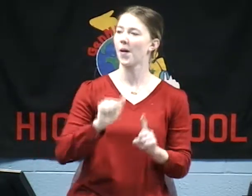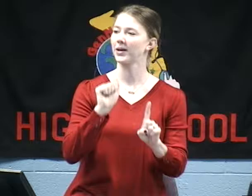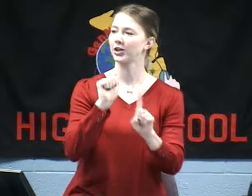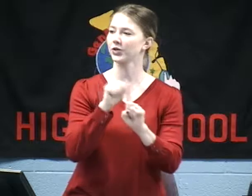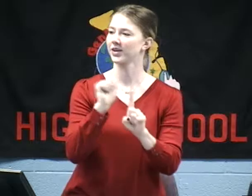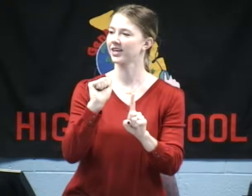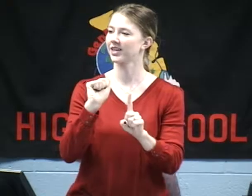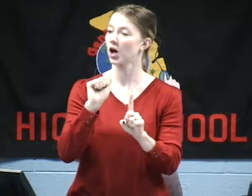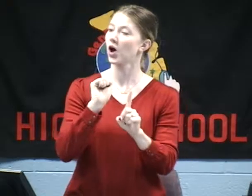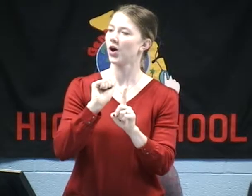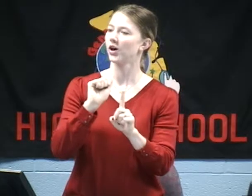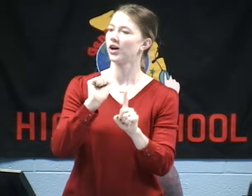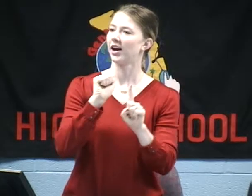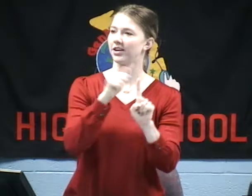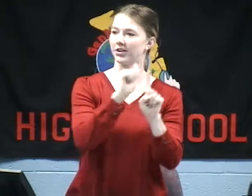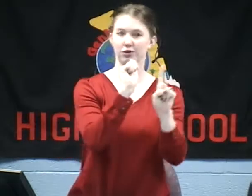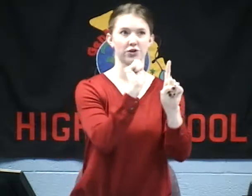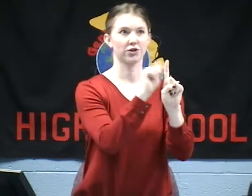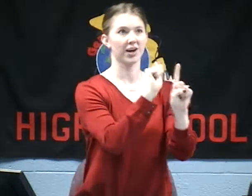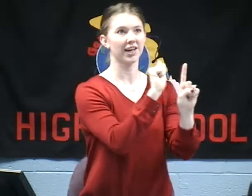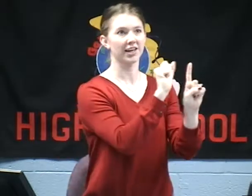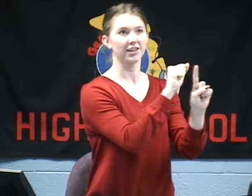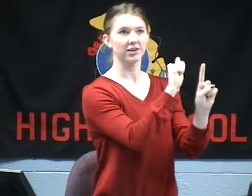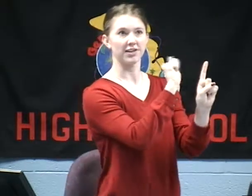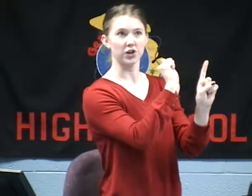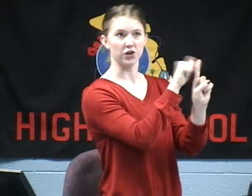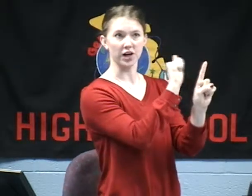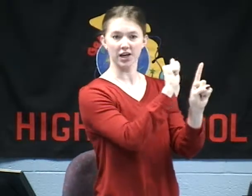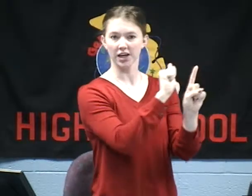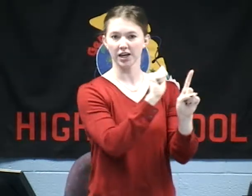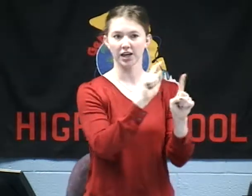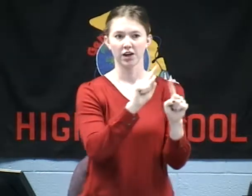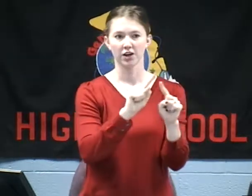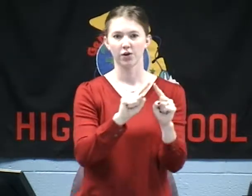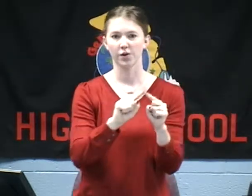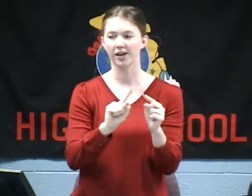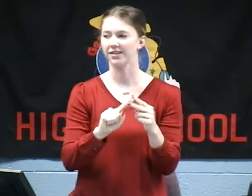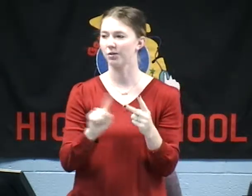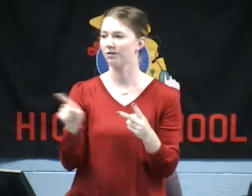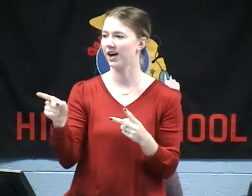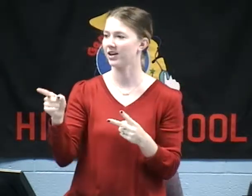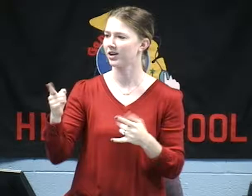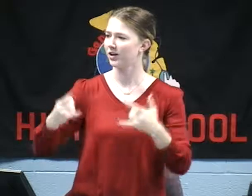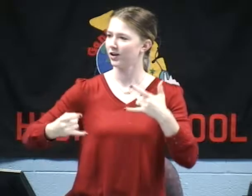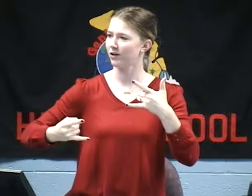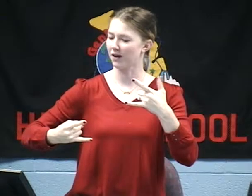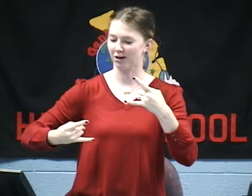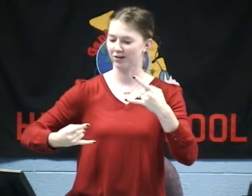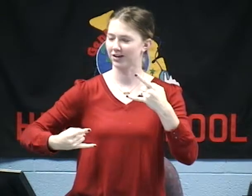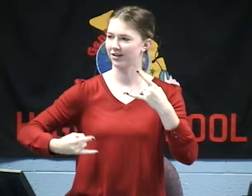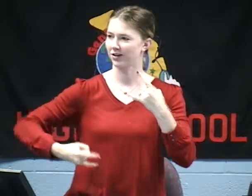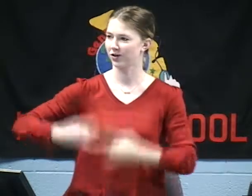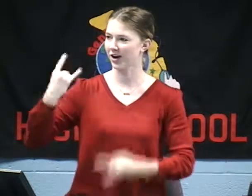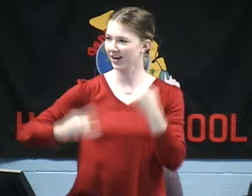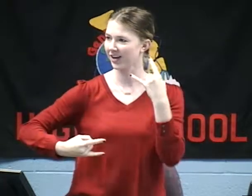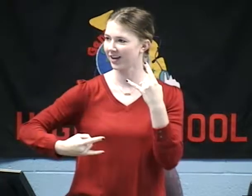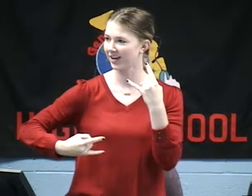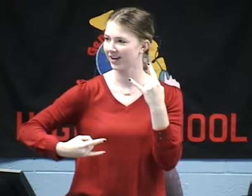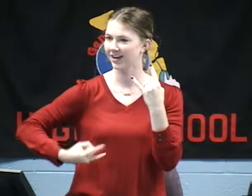rock on symbol. It's really weird. So trick. You see trick. What else did we like find? that. You found trick.